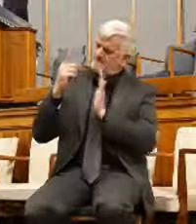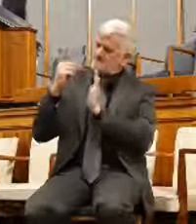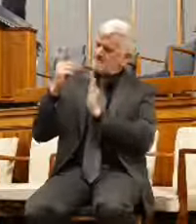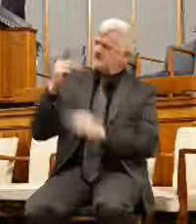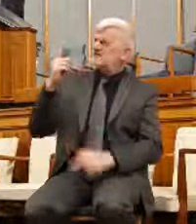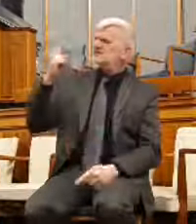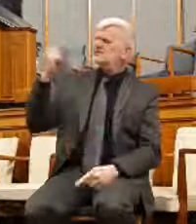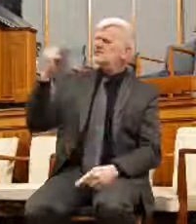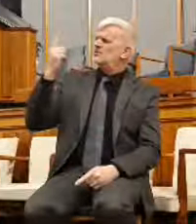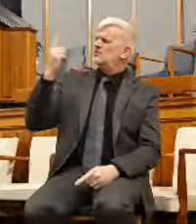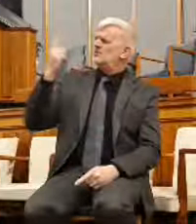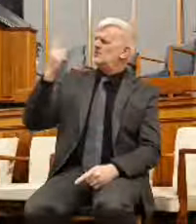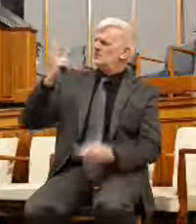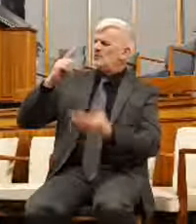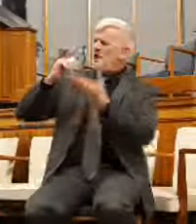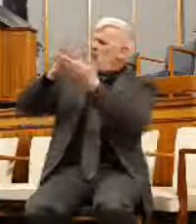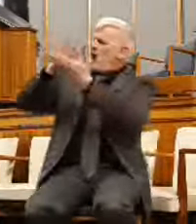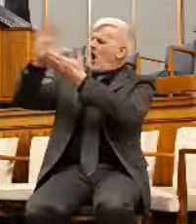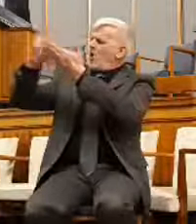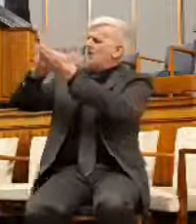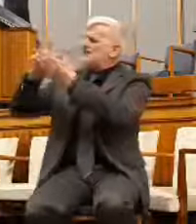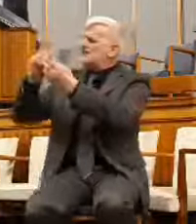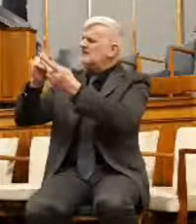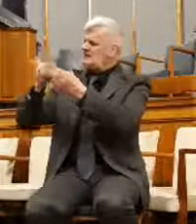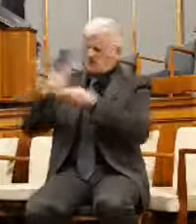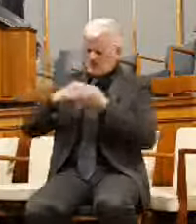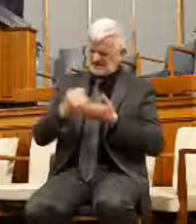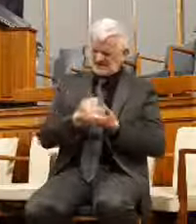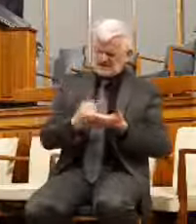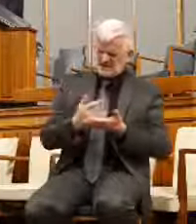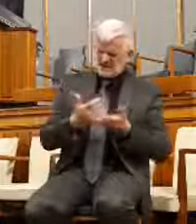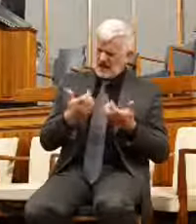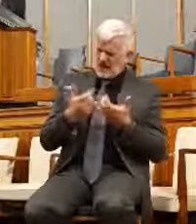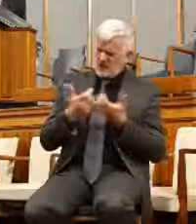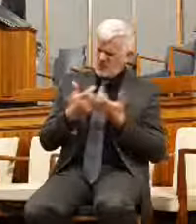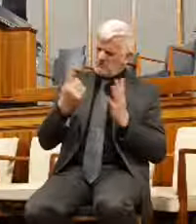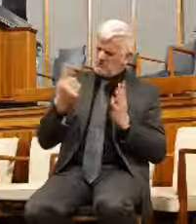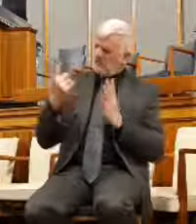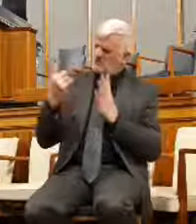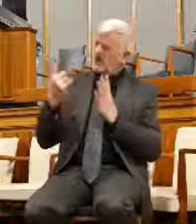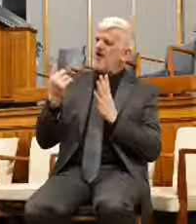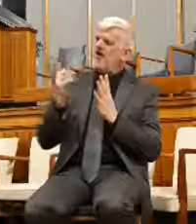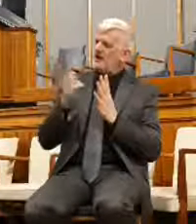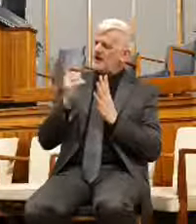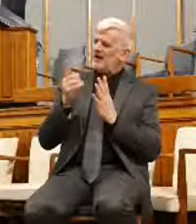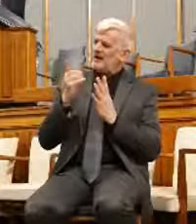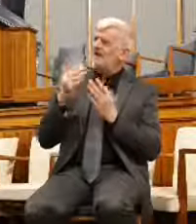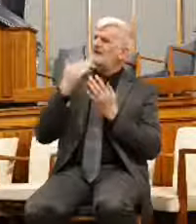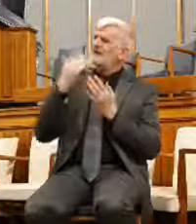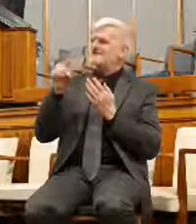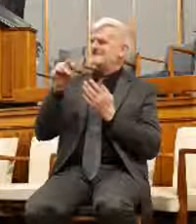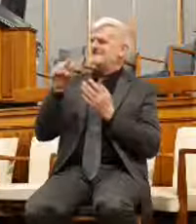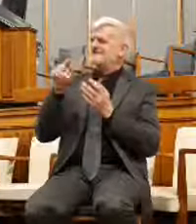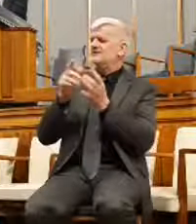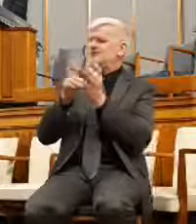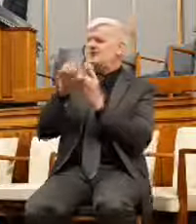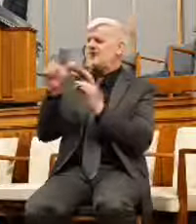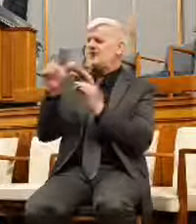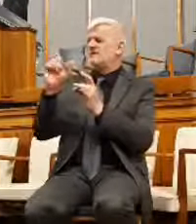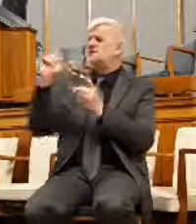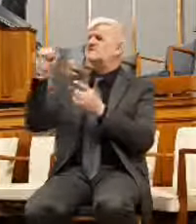Lord, how can we approach thee? We thank thee we may come. In the name of Jesus Christ, the eternal